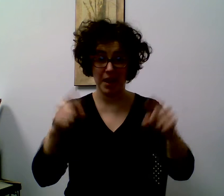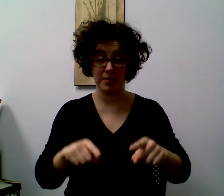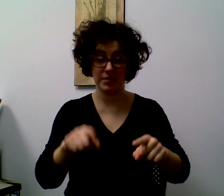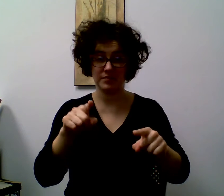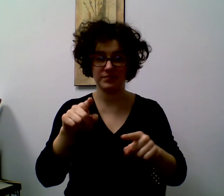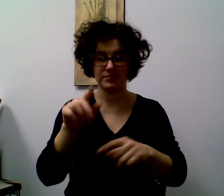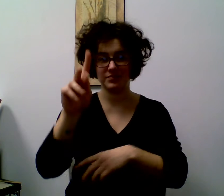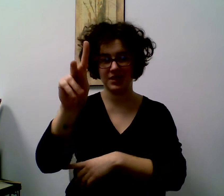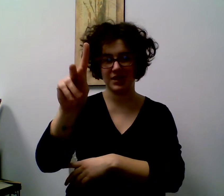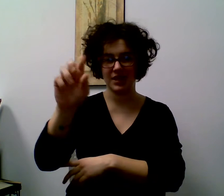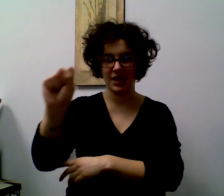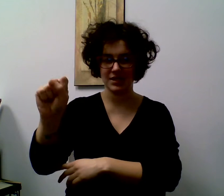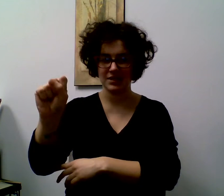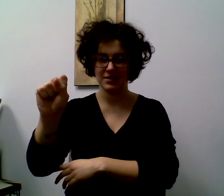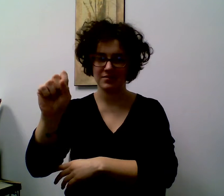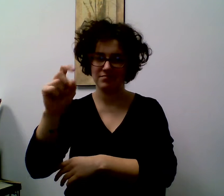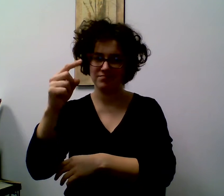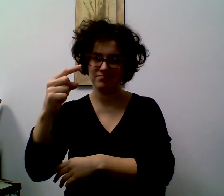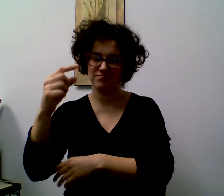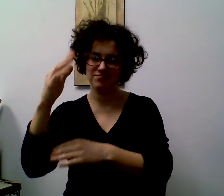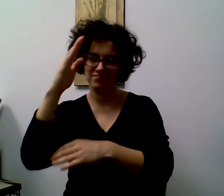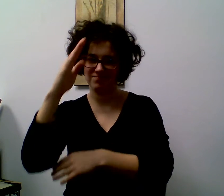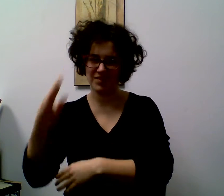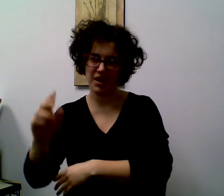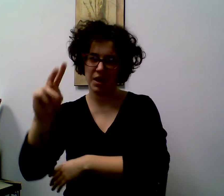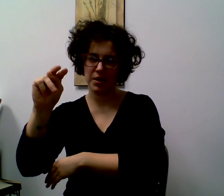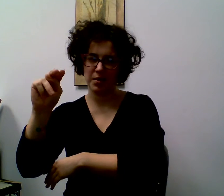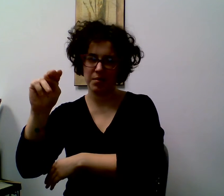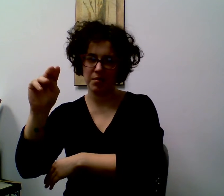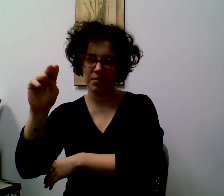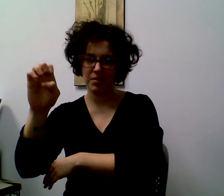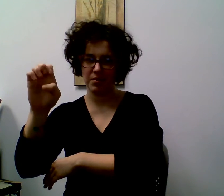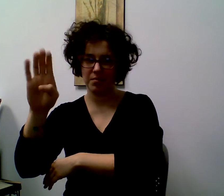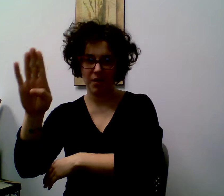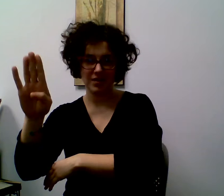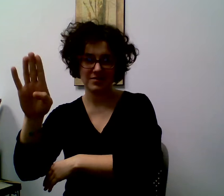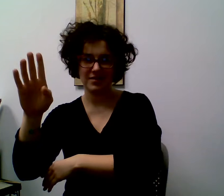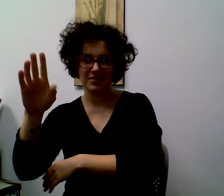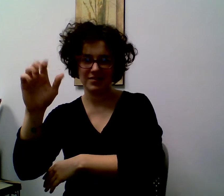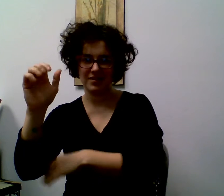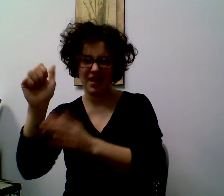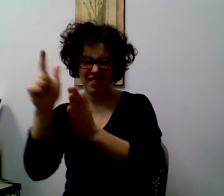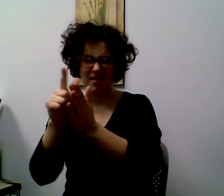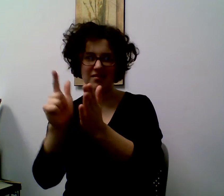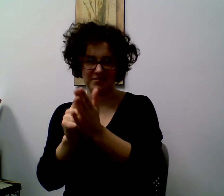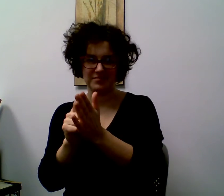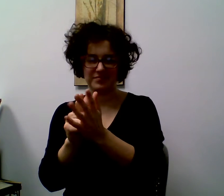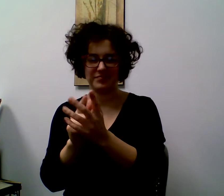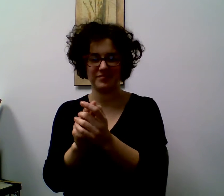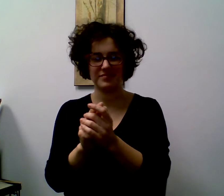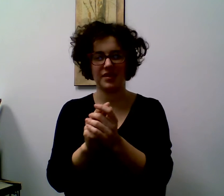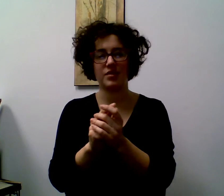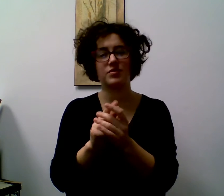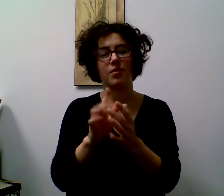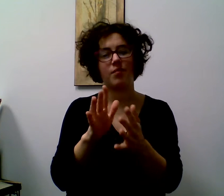1854. The story starts with the Missouri Compromise of 1820. To balance the number of slave states and free states in the